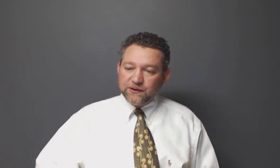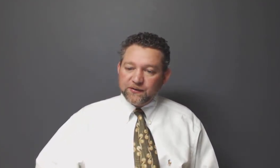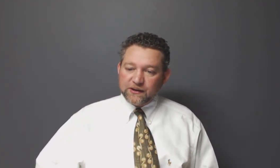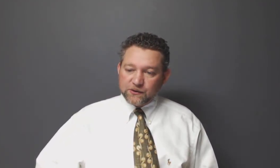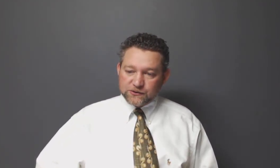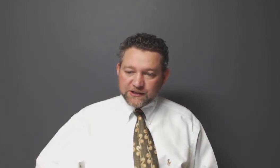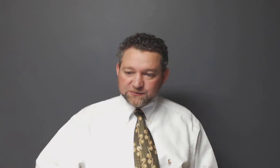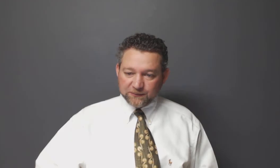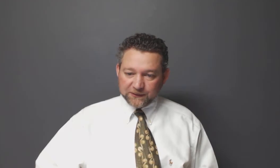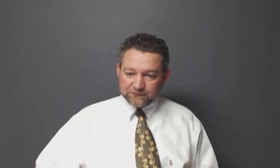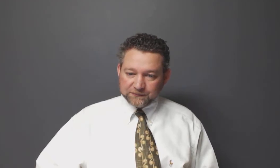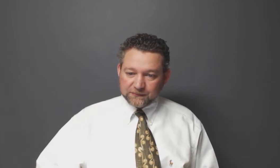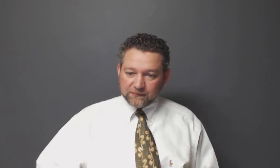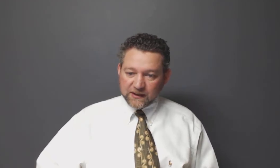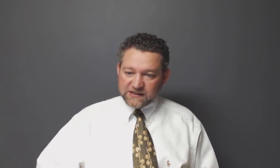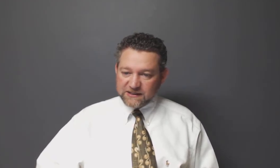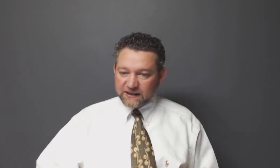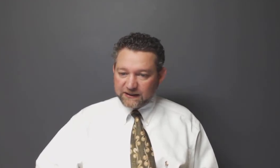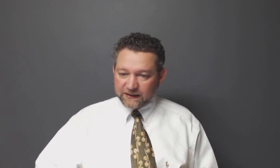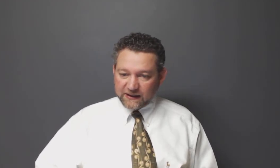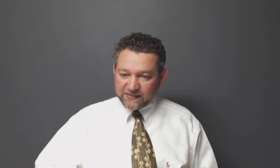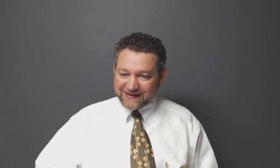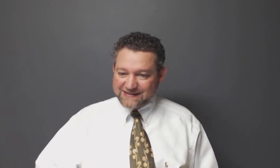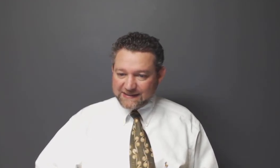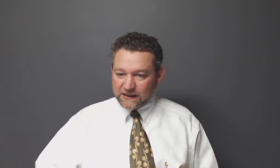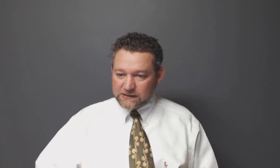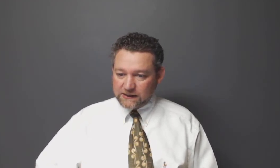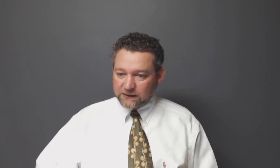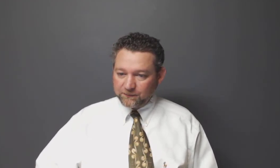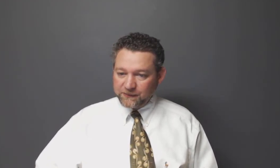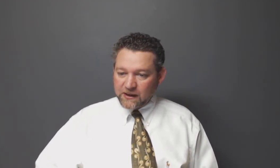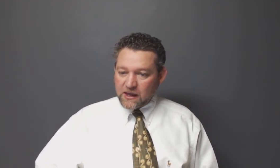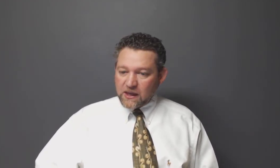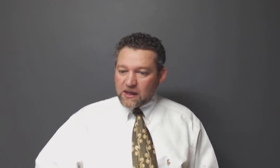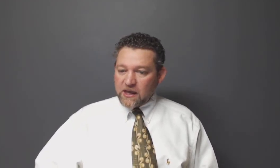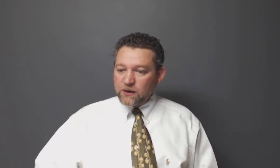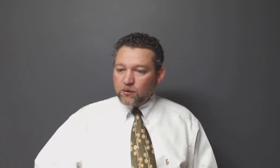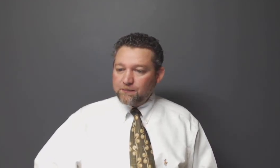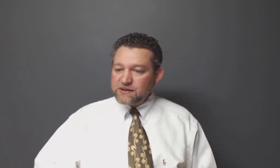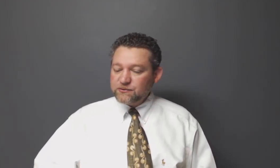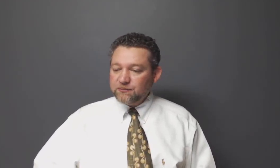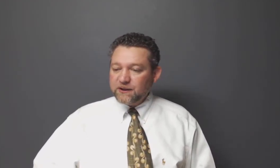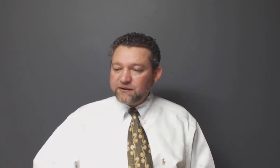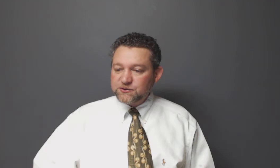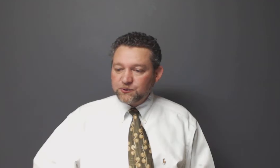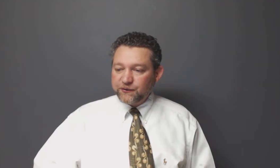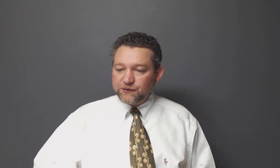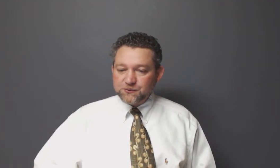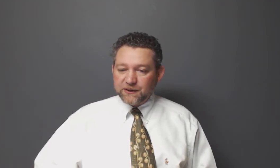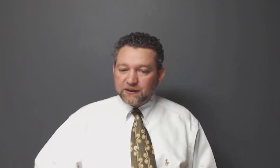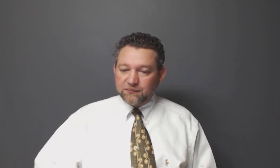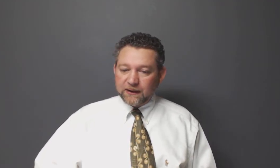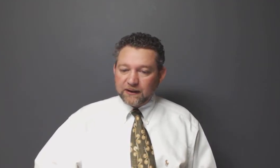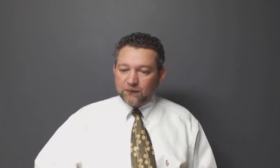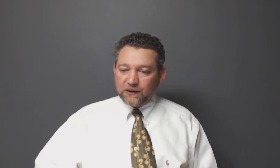unto those husbandmen? And he said, they said unto him, he will miserably destroy those wicked men and will